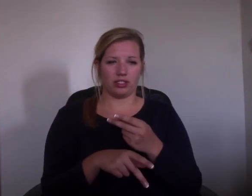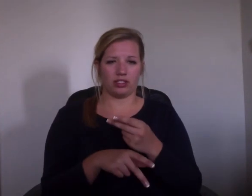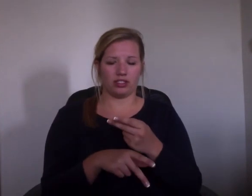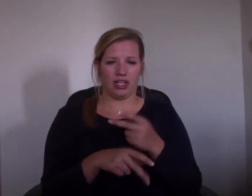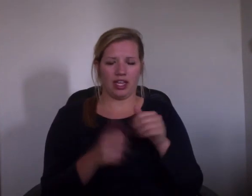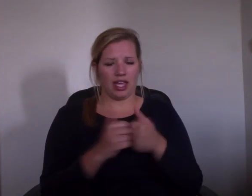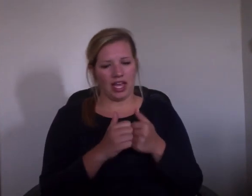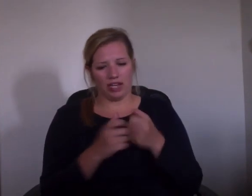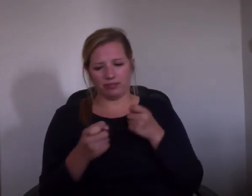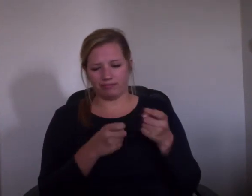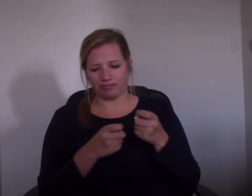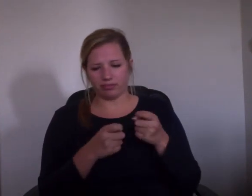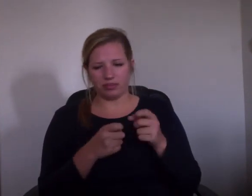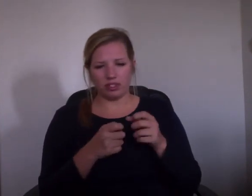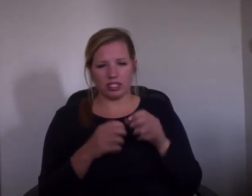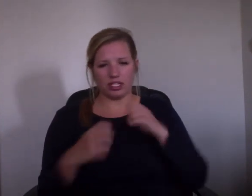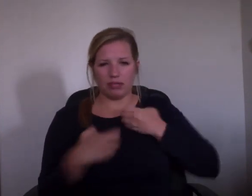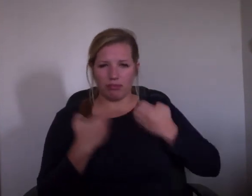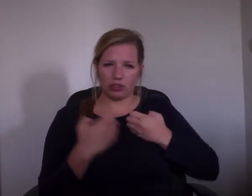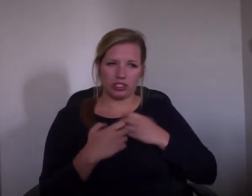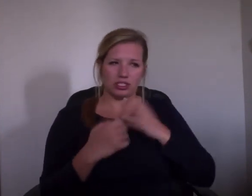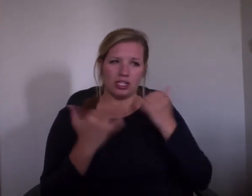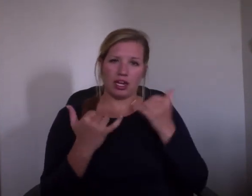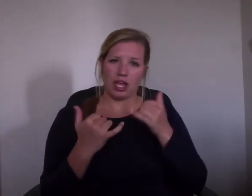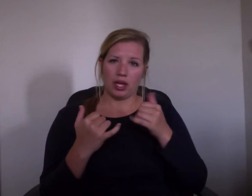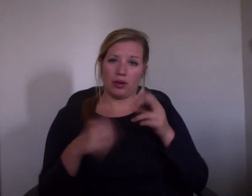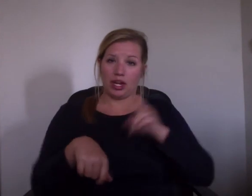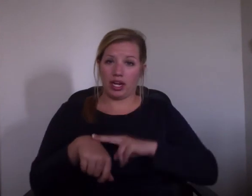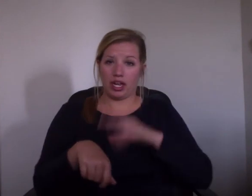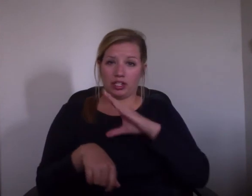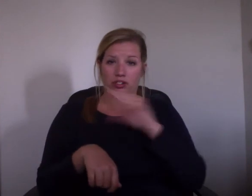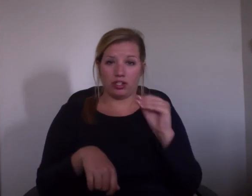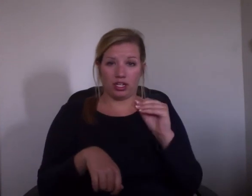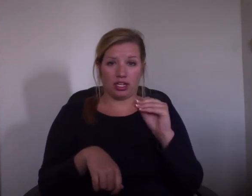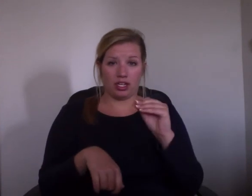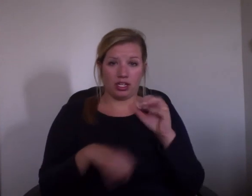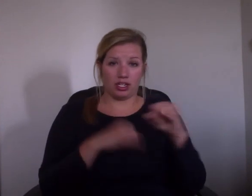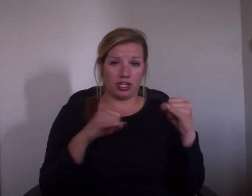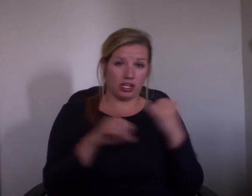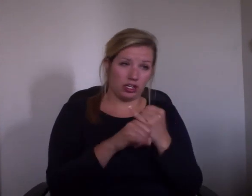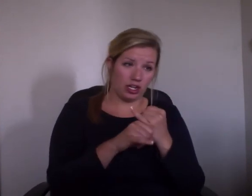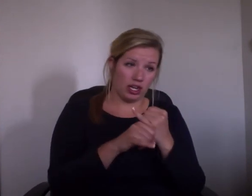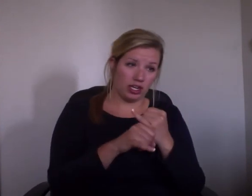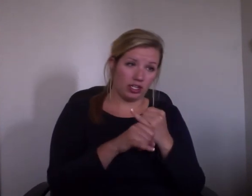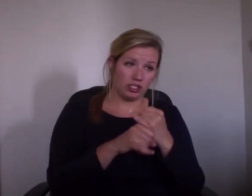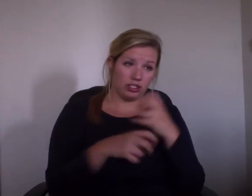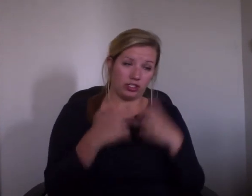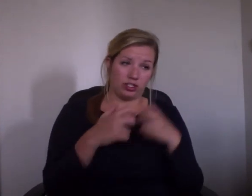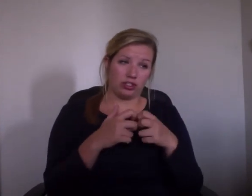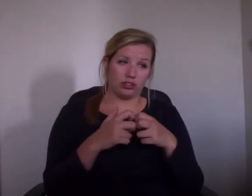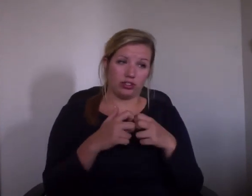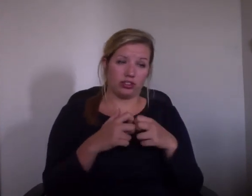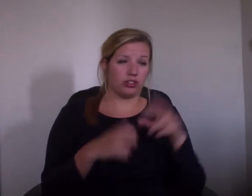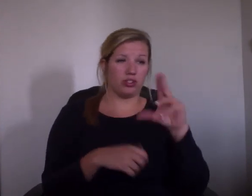States. And there's really very inadequate treatment for these veterans at first, and they begin